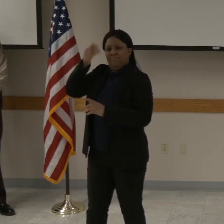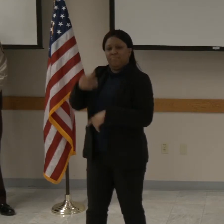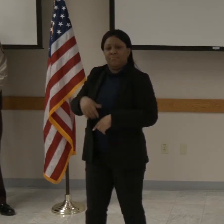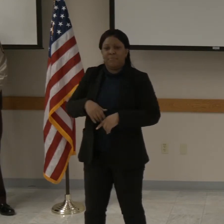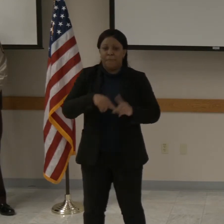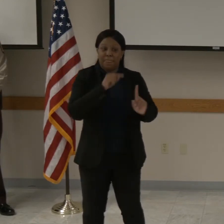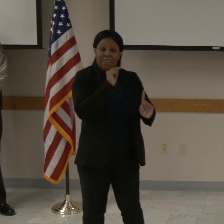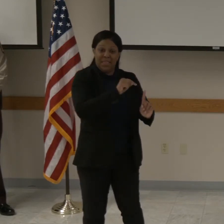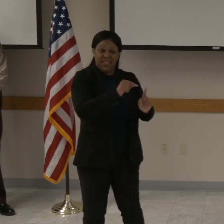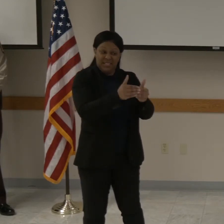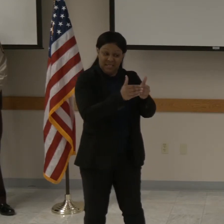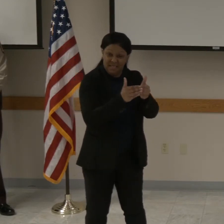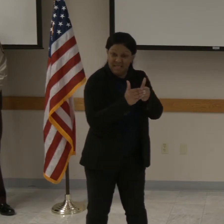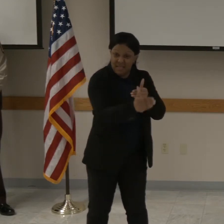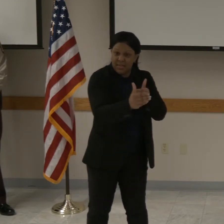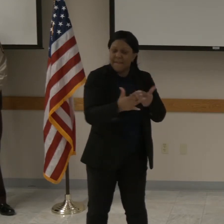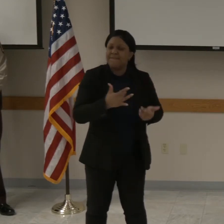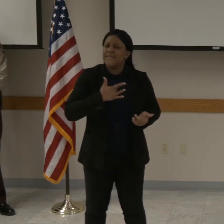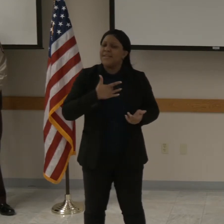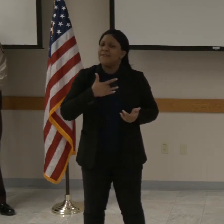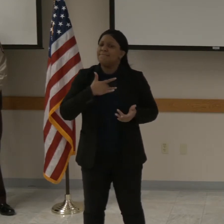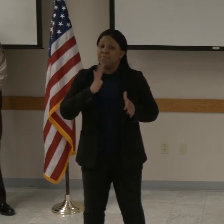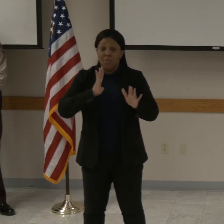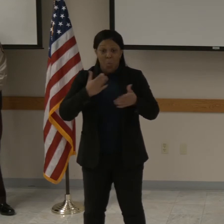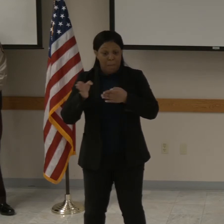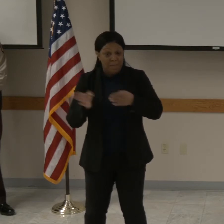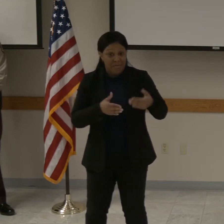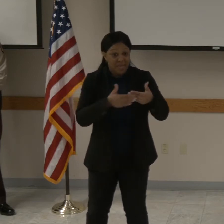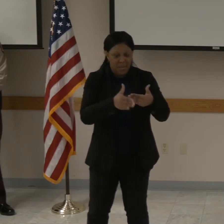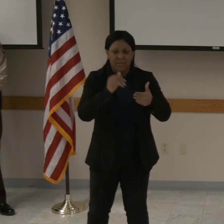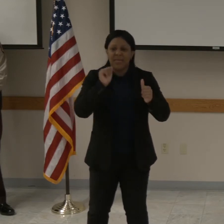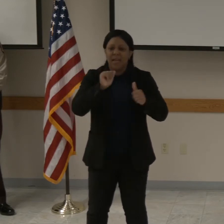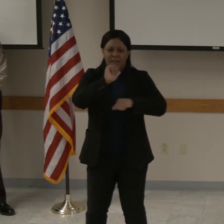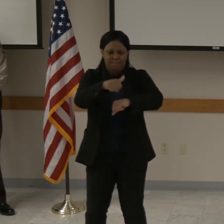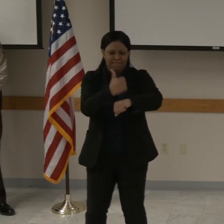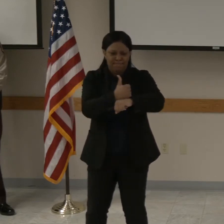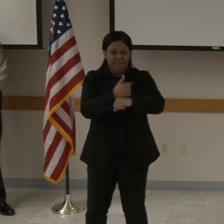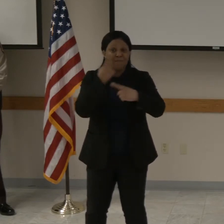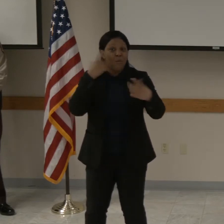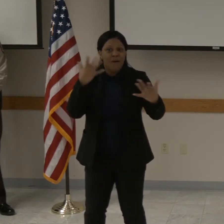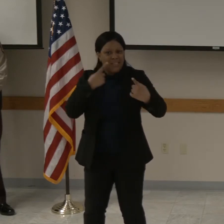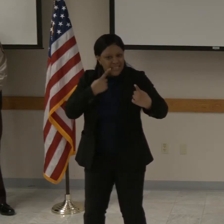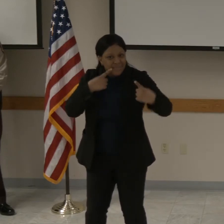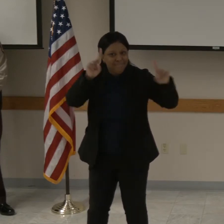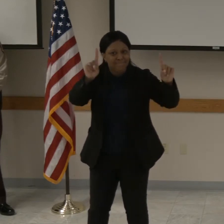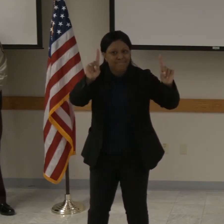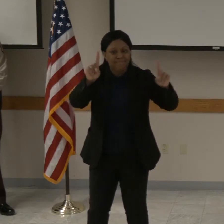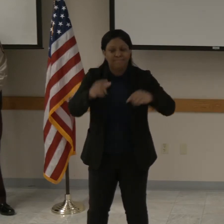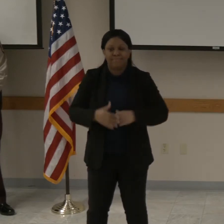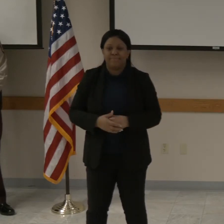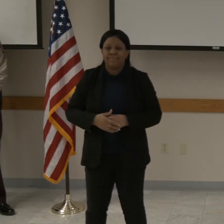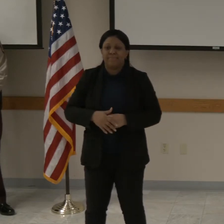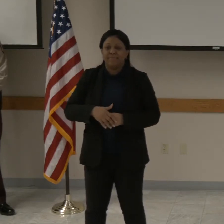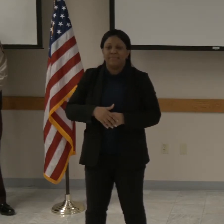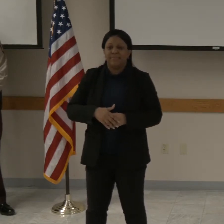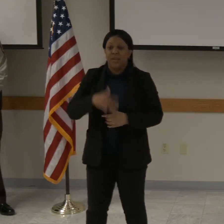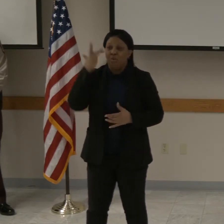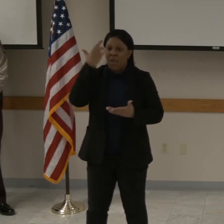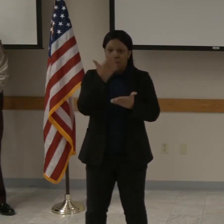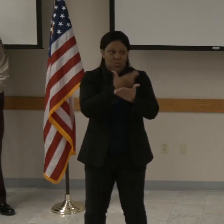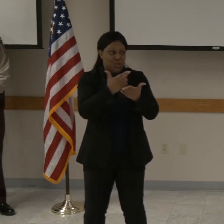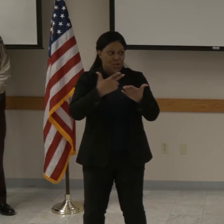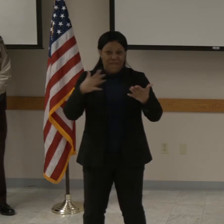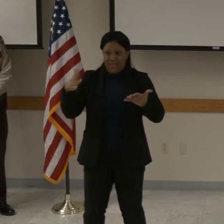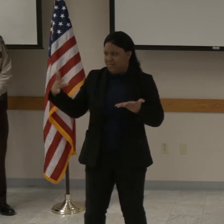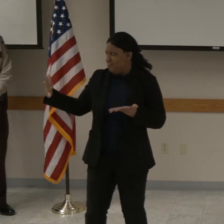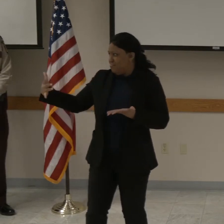being successful. It's planful in two ways. One, it is pulling resources together. Governor Wallace often uses the